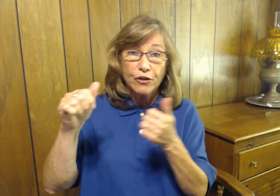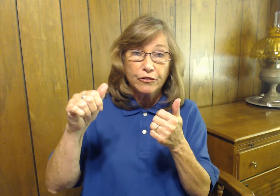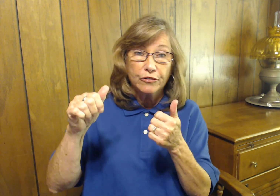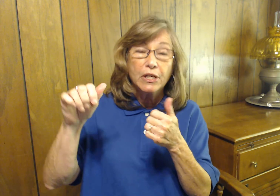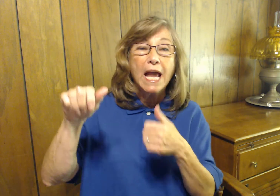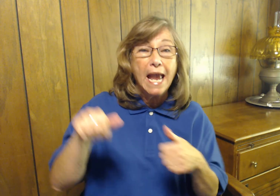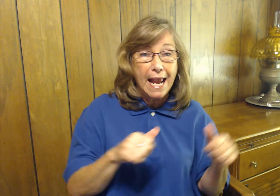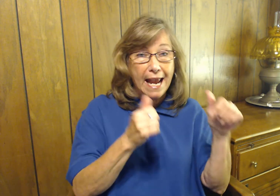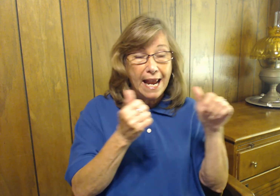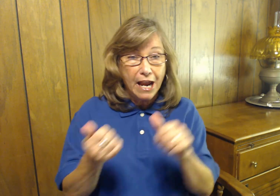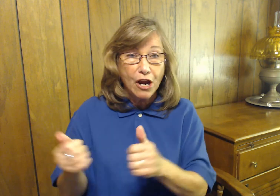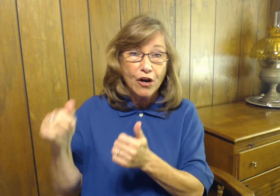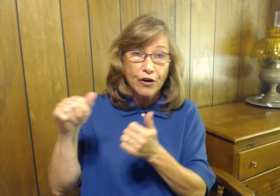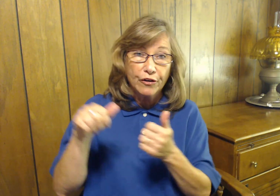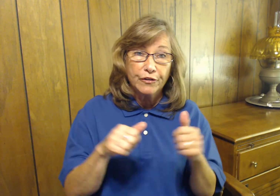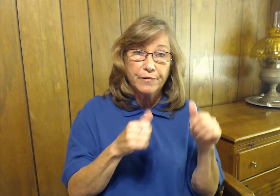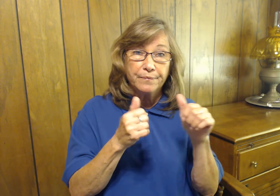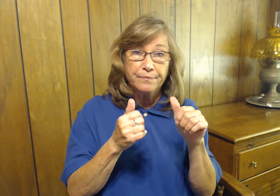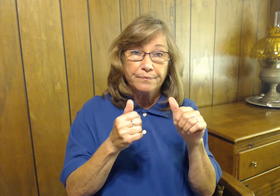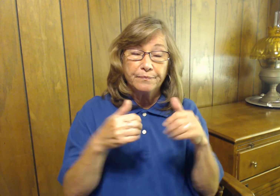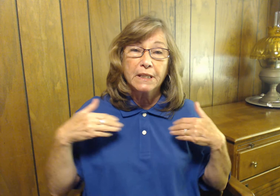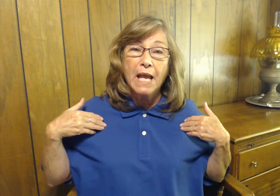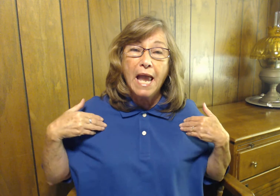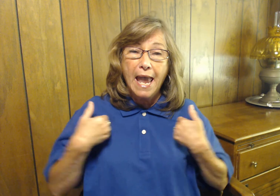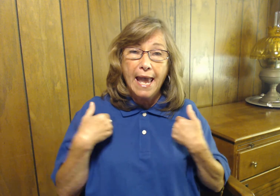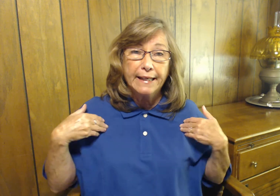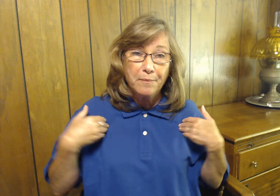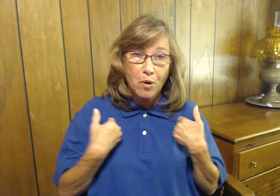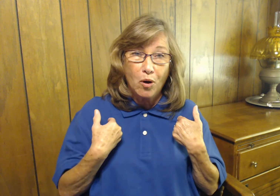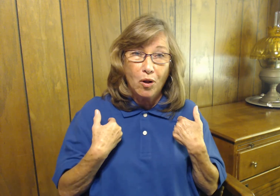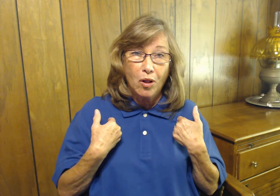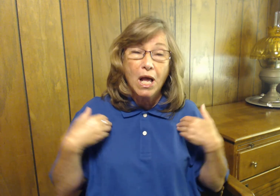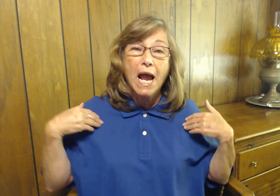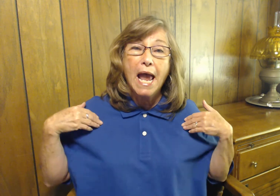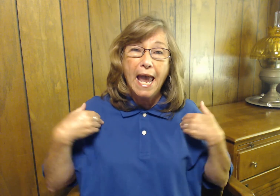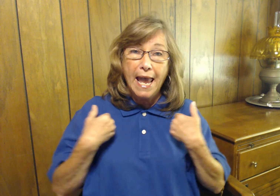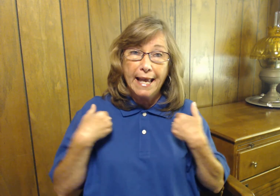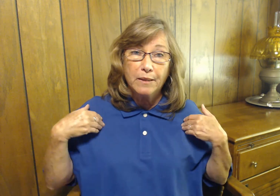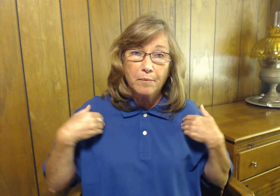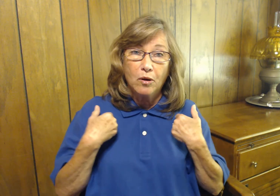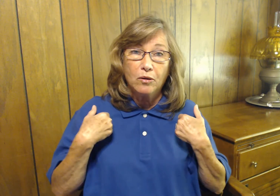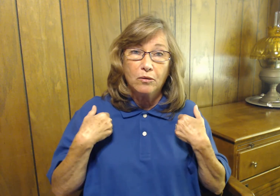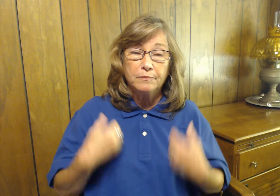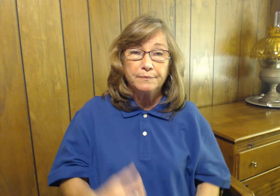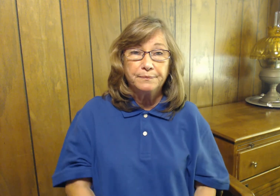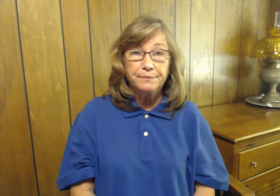animal animal back